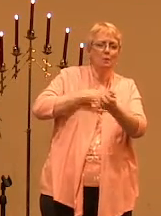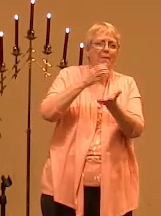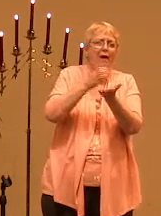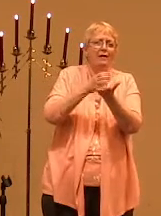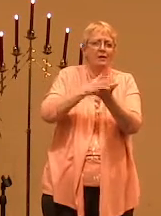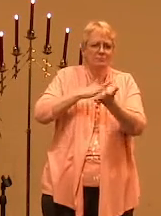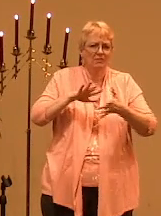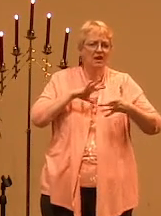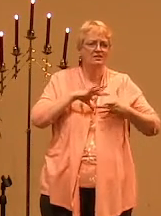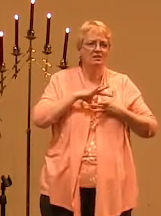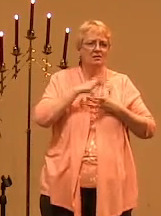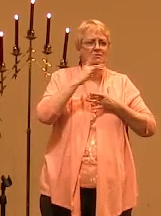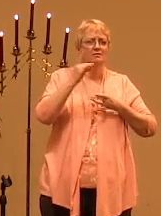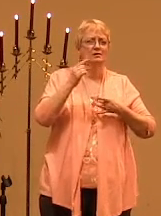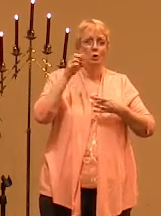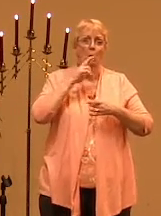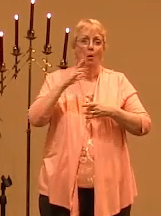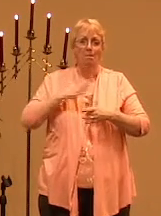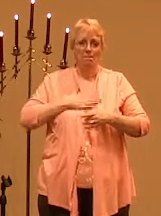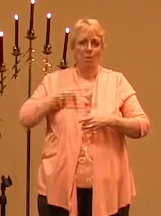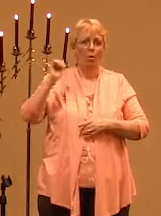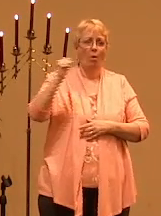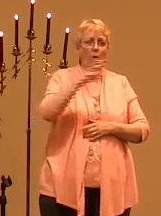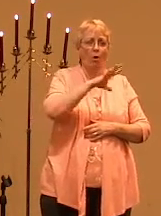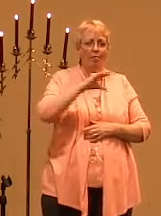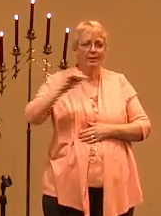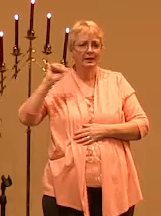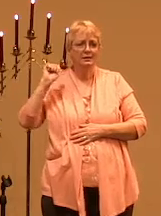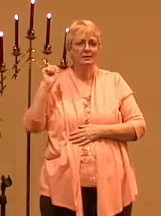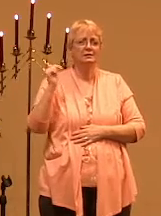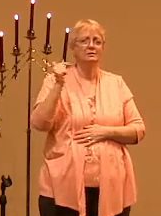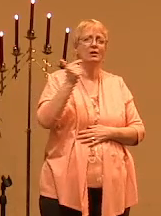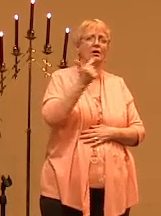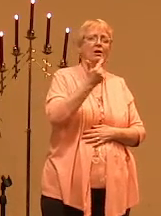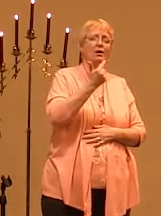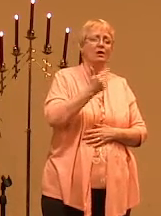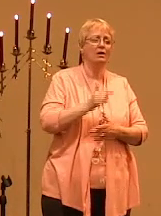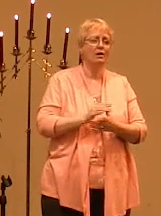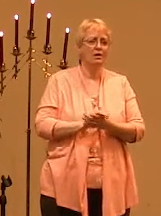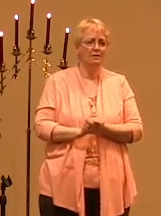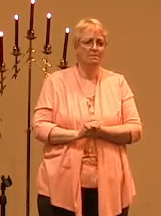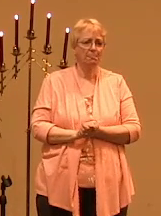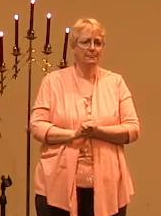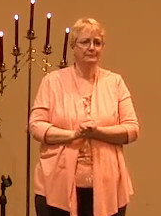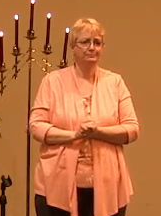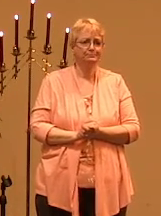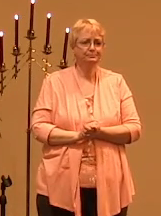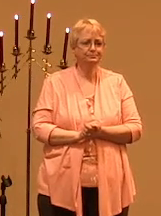fill my cup. You are my all in all.